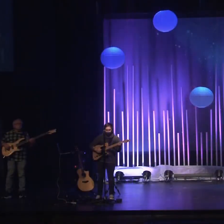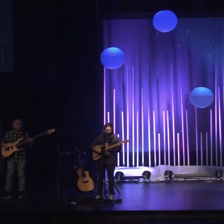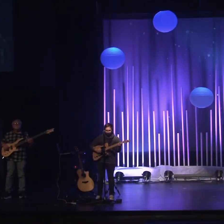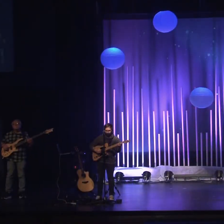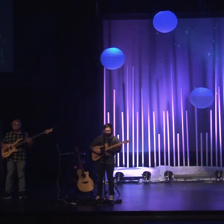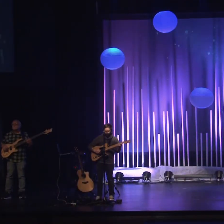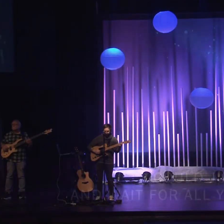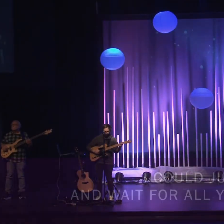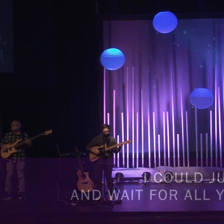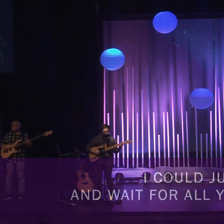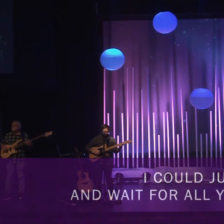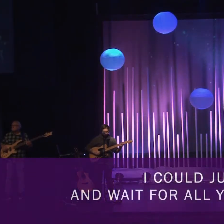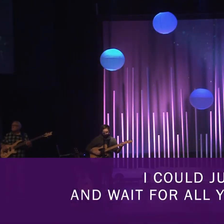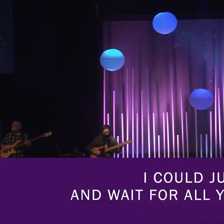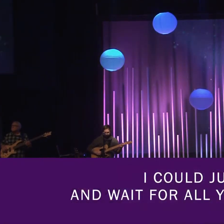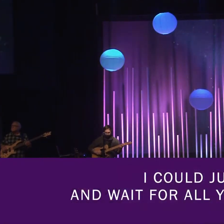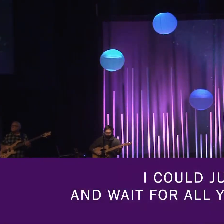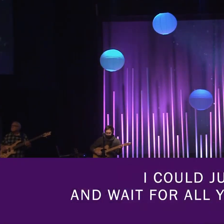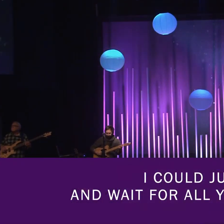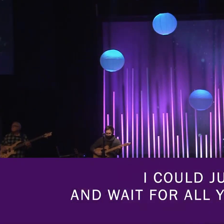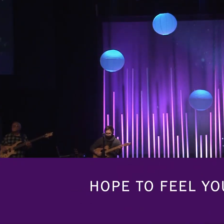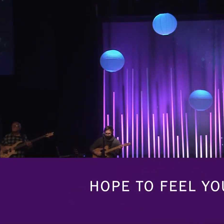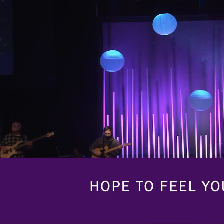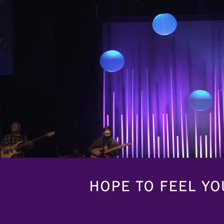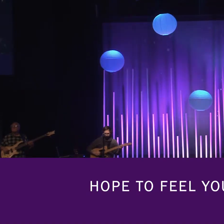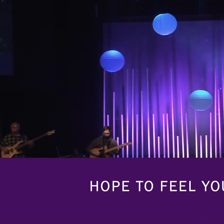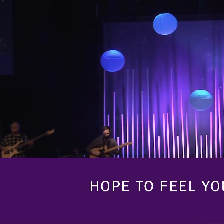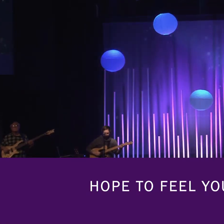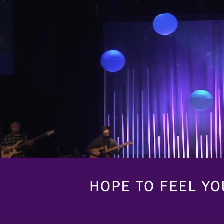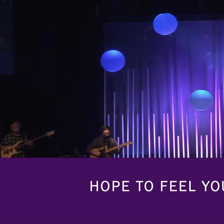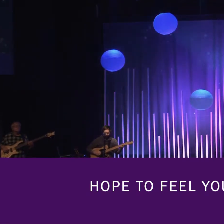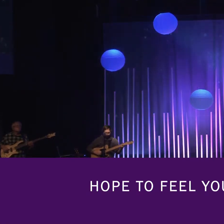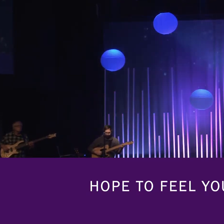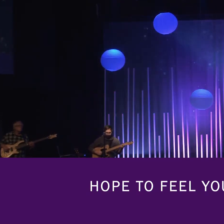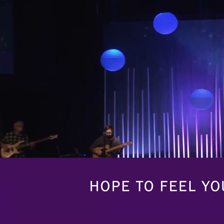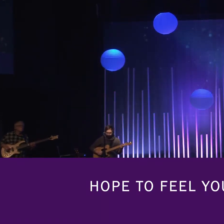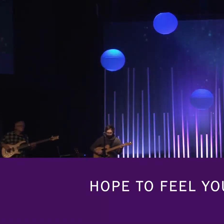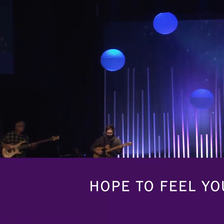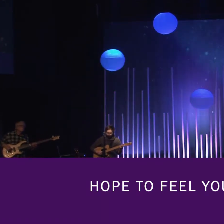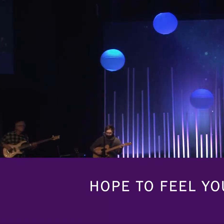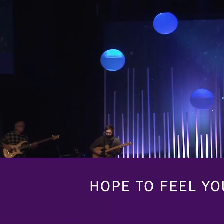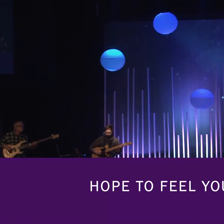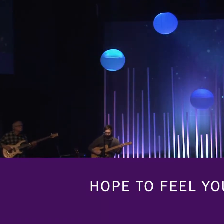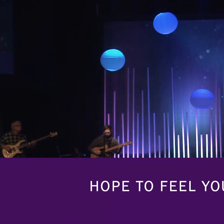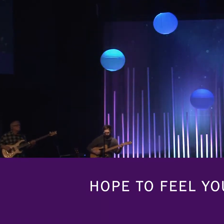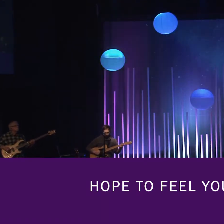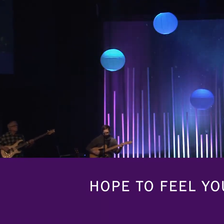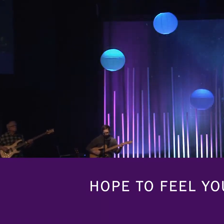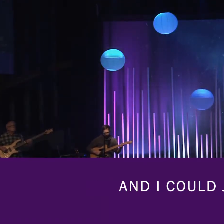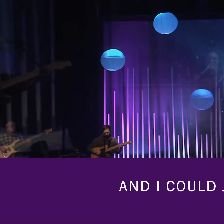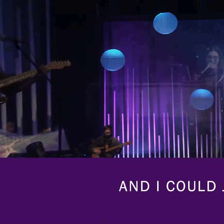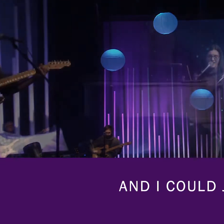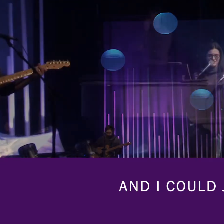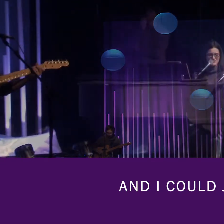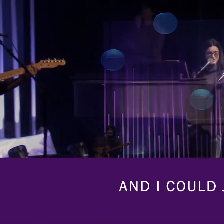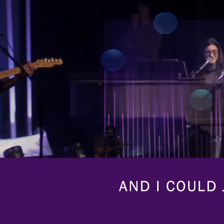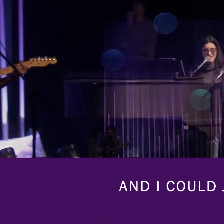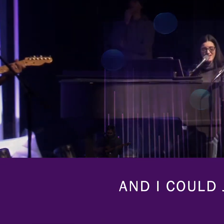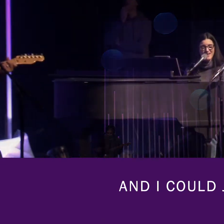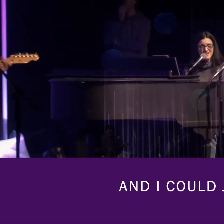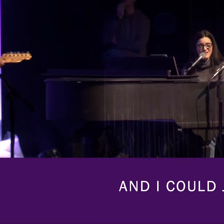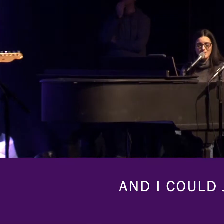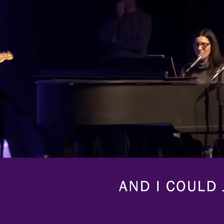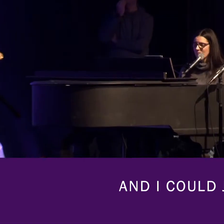sit and wait for all your goodness, hope to feel your presence. I could